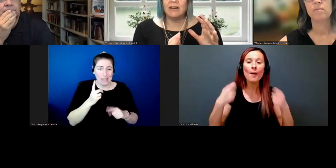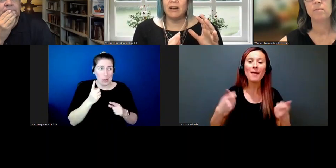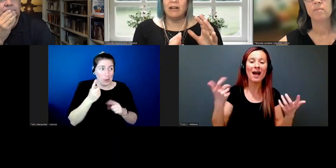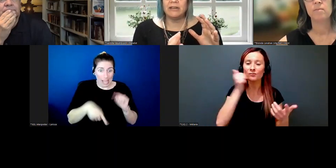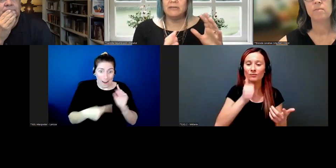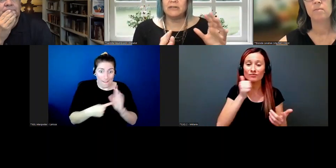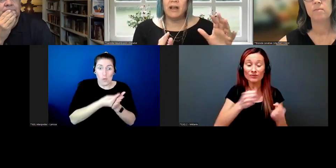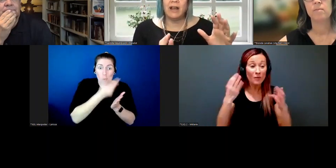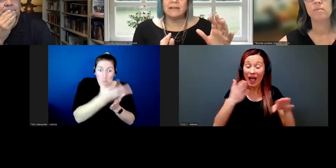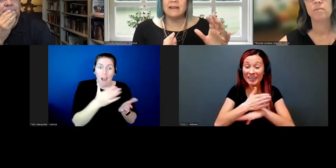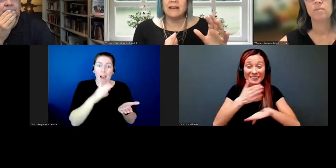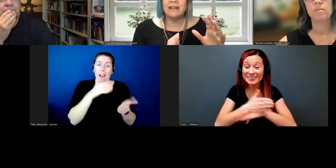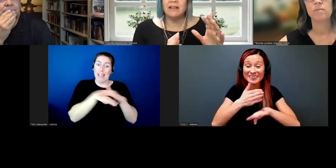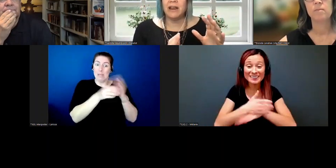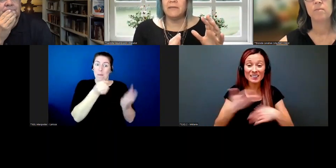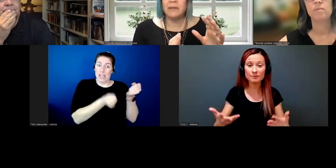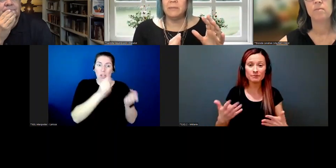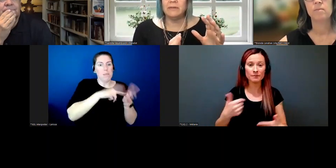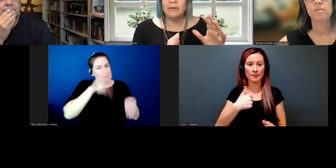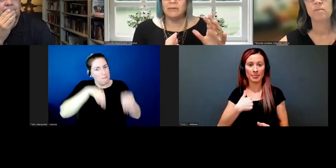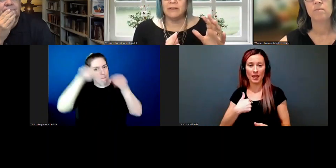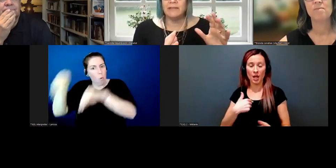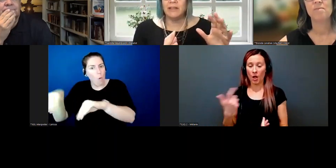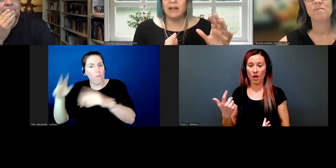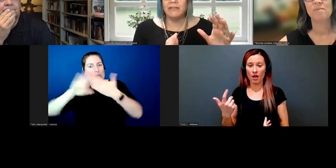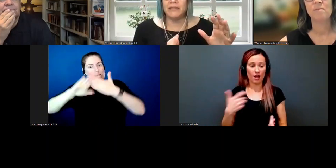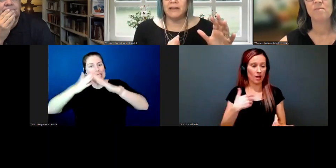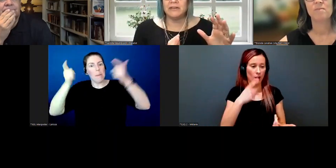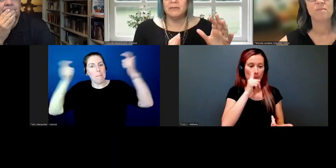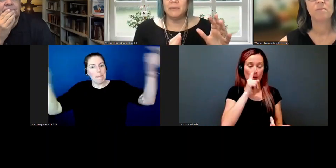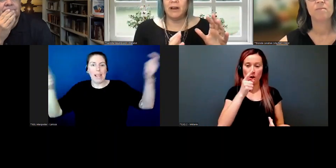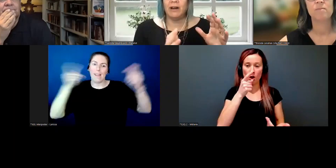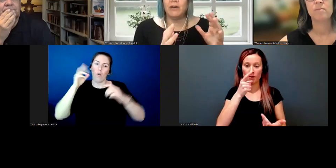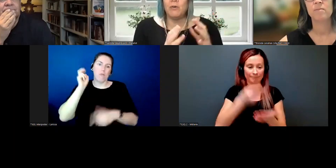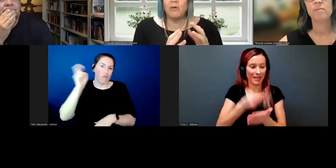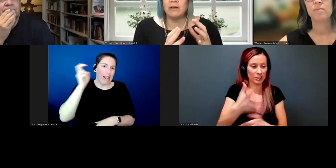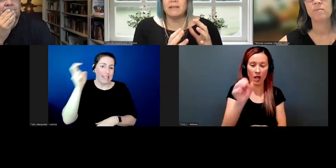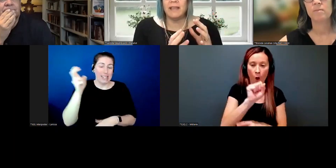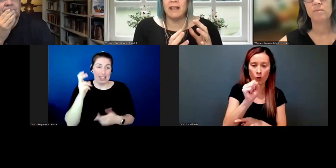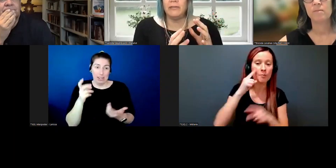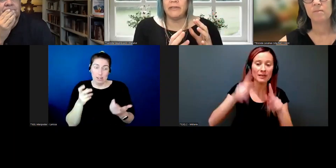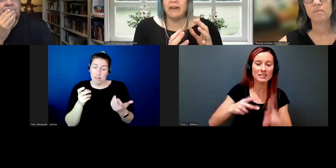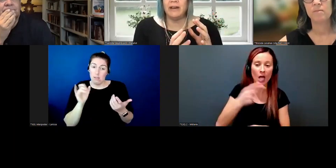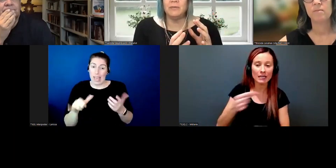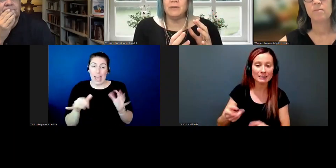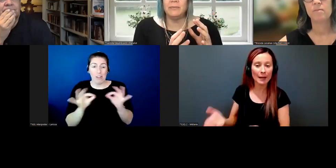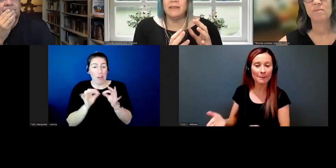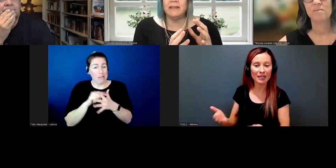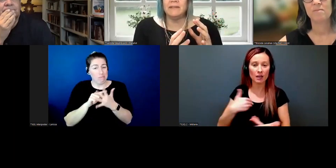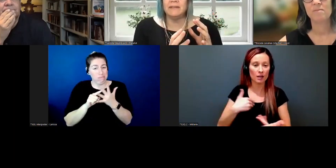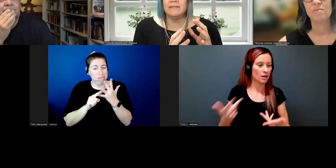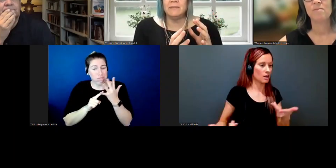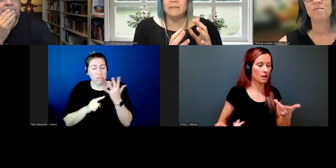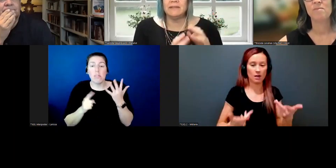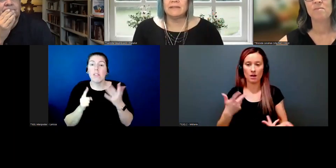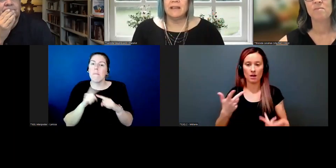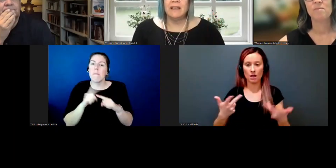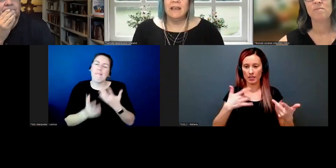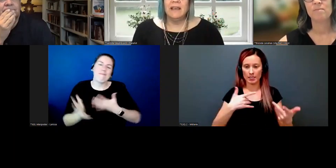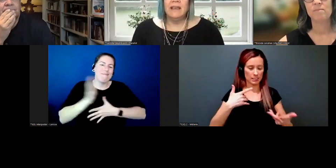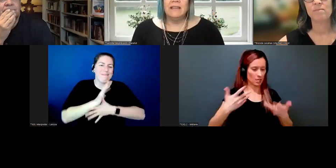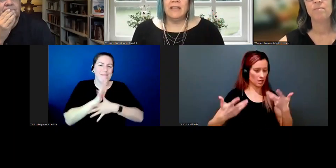these are all huge costs that I think a lot of people don't really give a lot of thought to, but are core to the healthcare and well-being of these